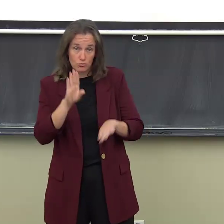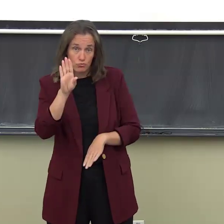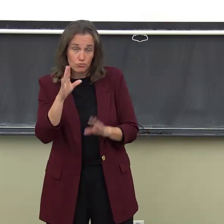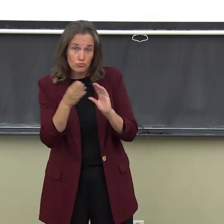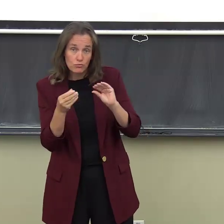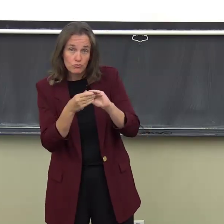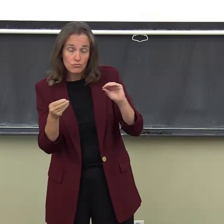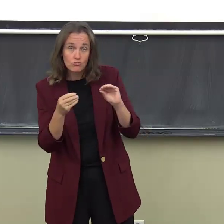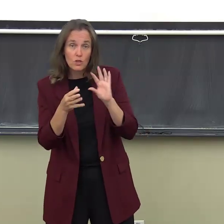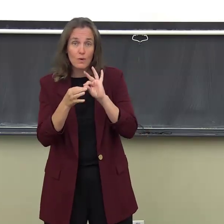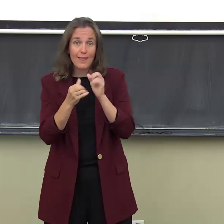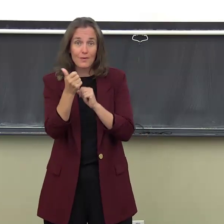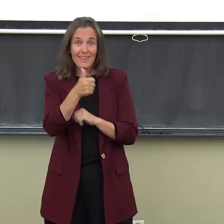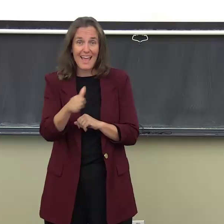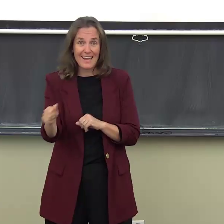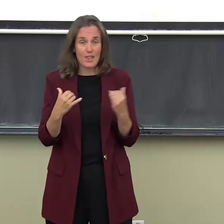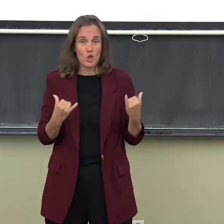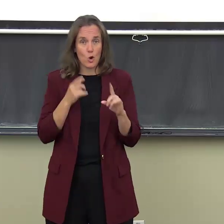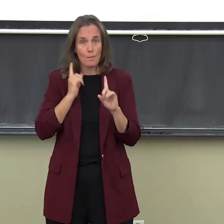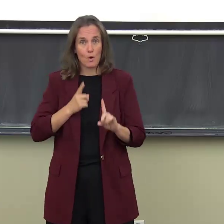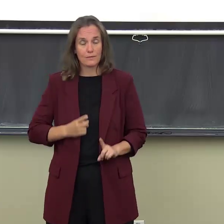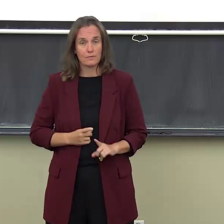something regarding any of the current points?